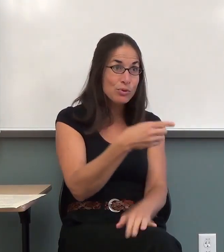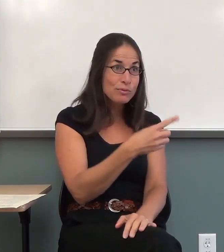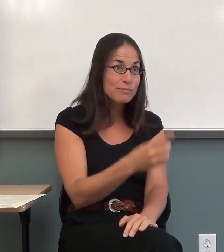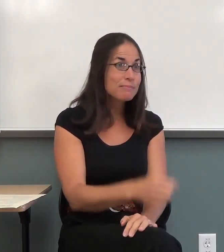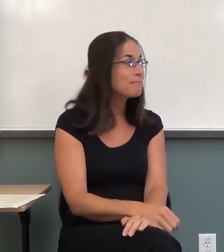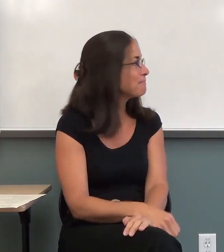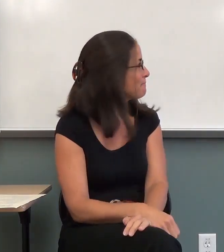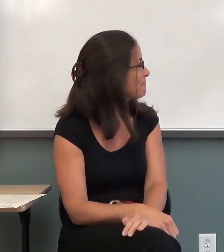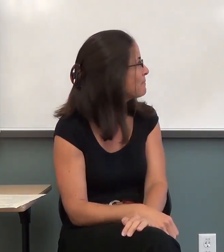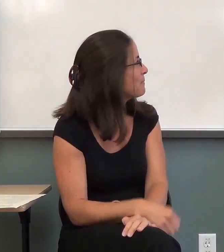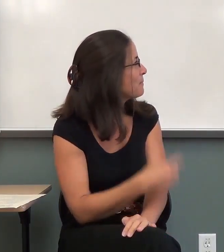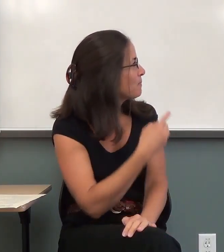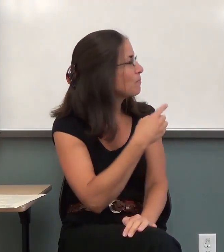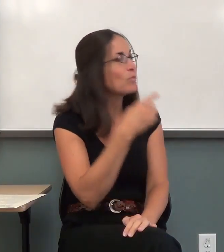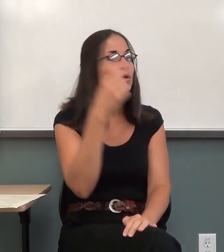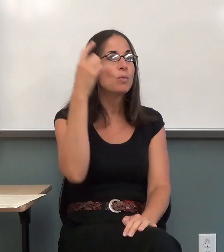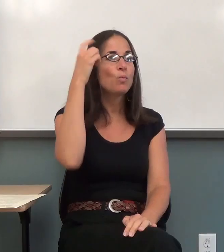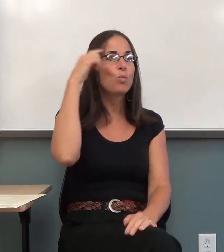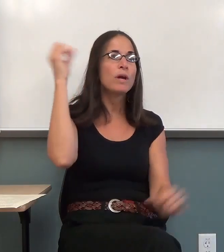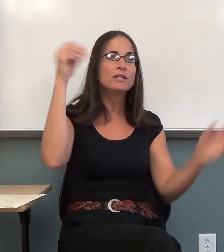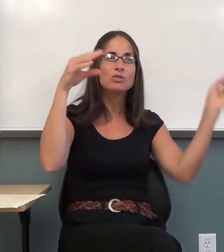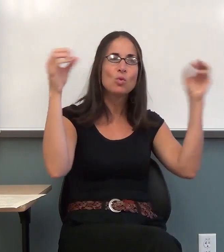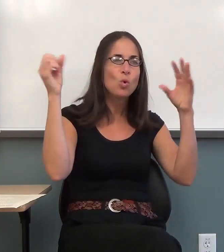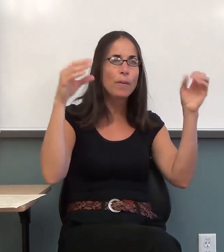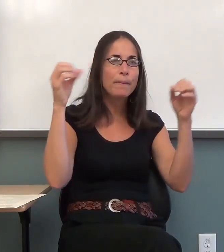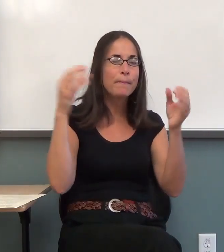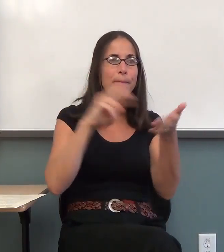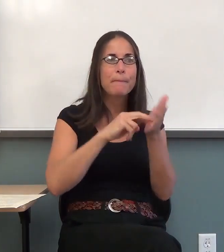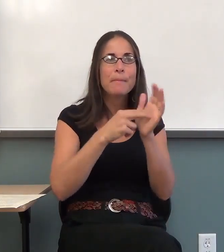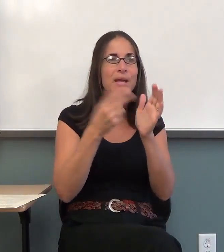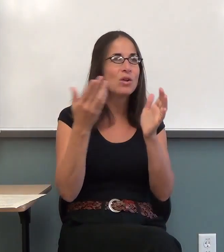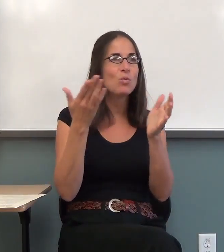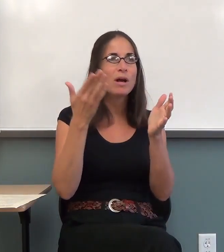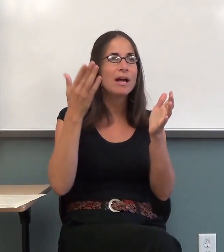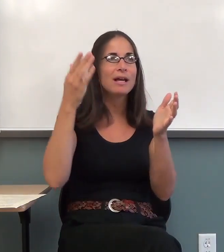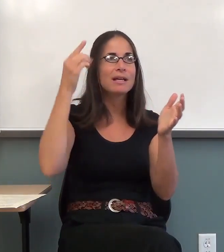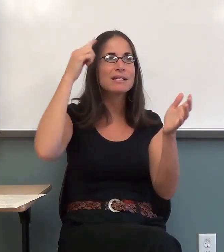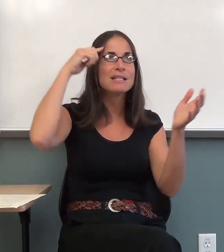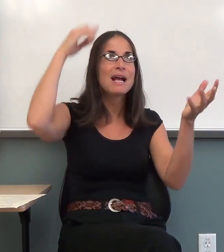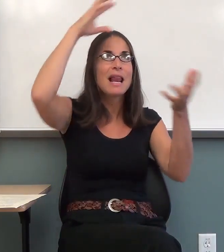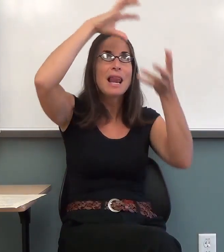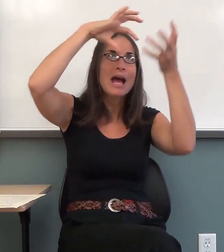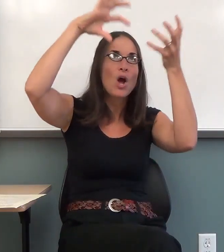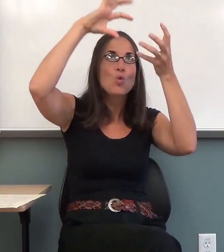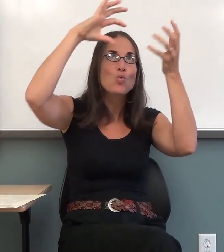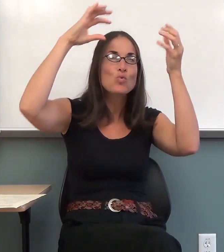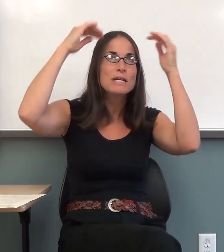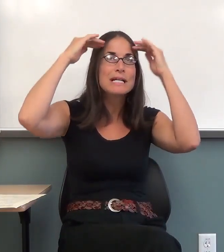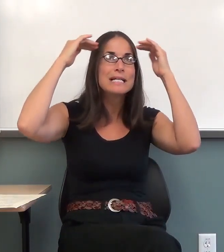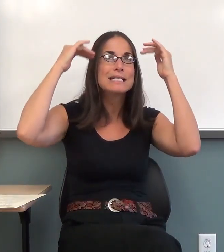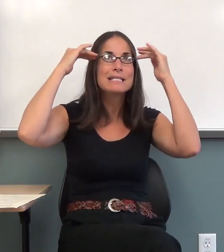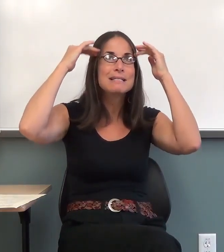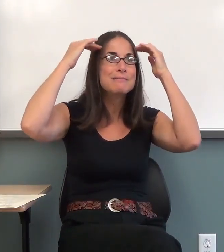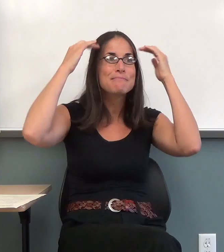Who knows what a brainstorm is? It's cloudy skies up in your head. No, that's not it. Maybe it's a head cold